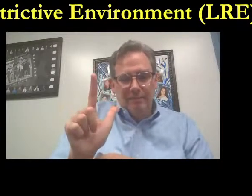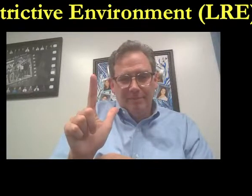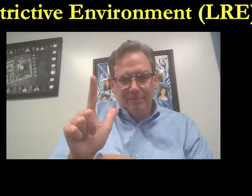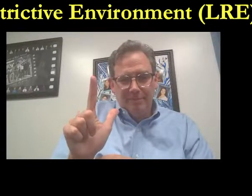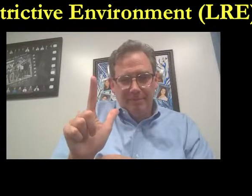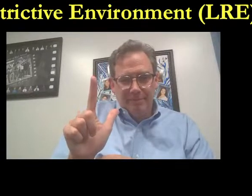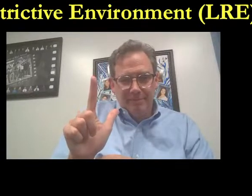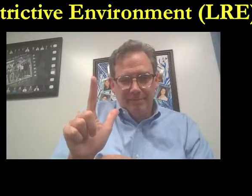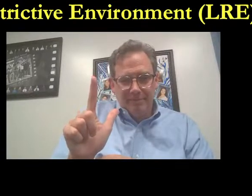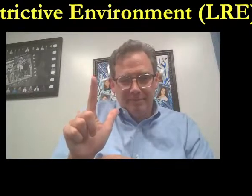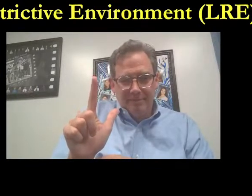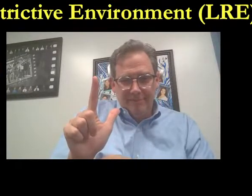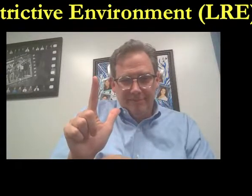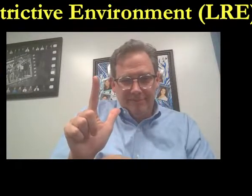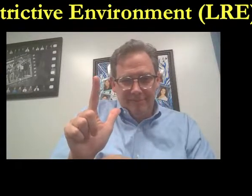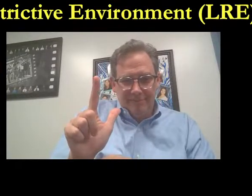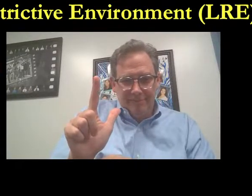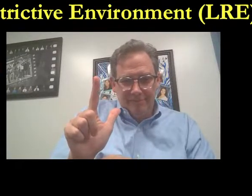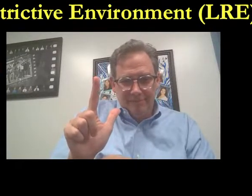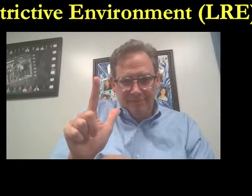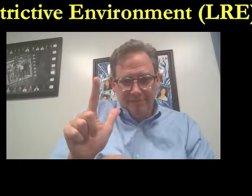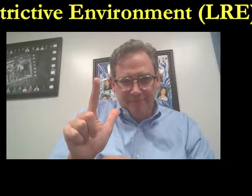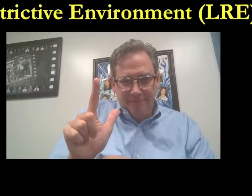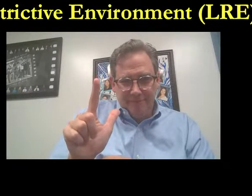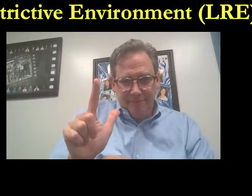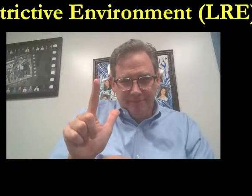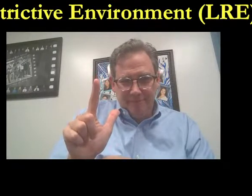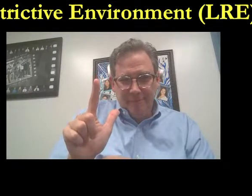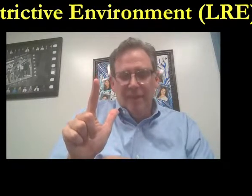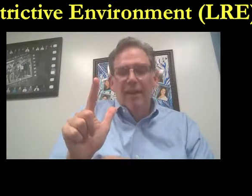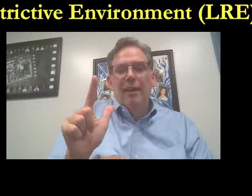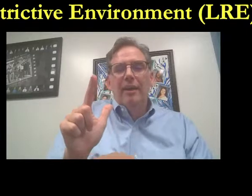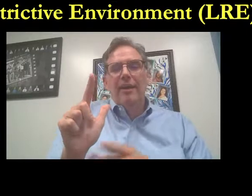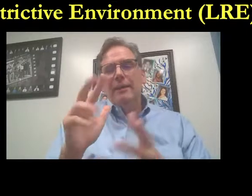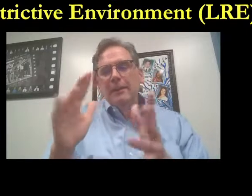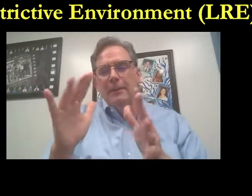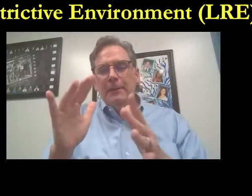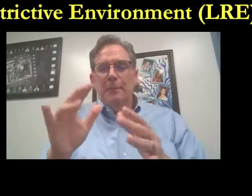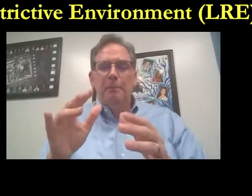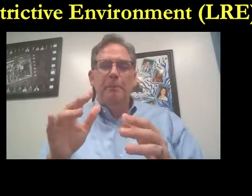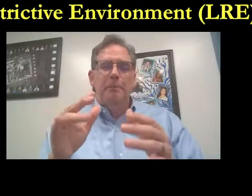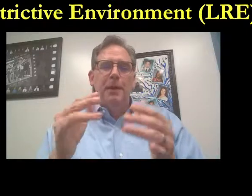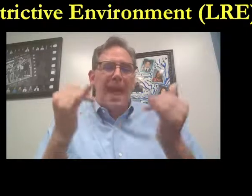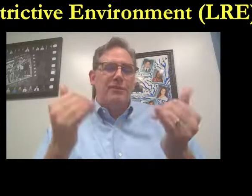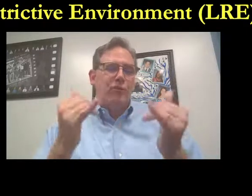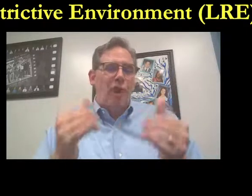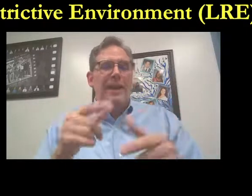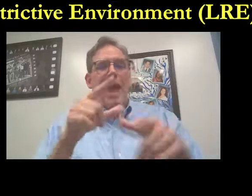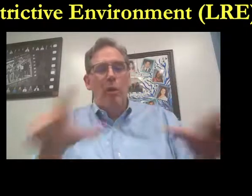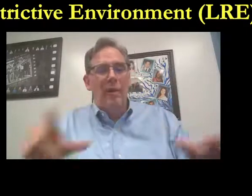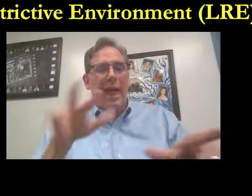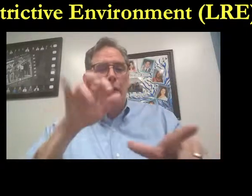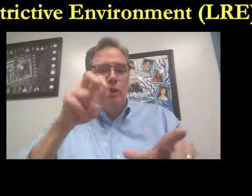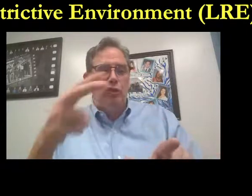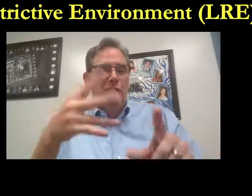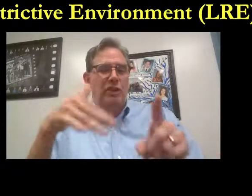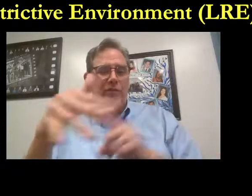it's not just English, it is ASL. It's a language-rich environment. They don't get